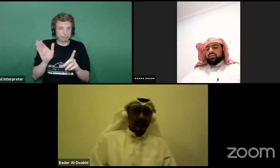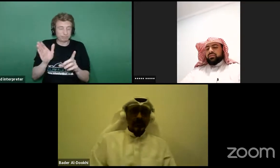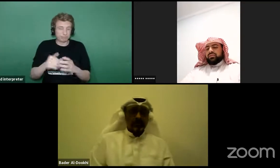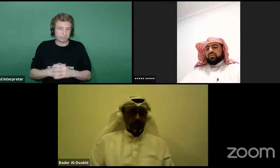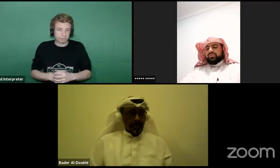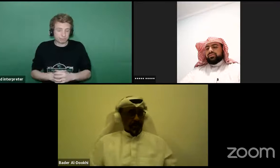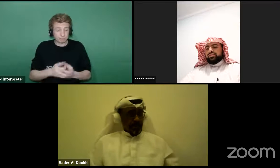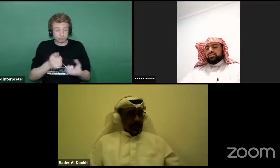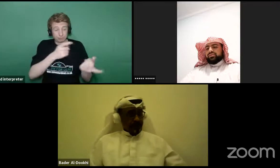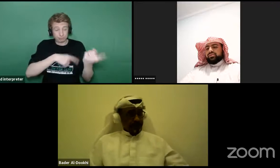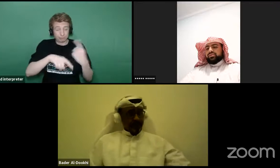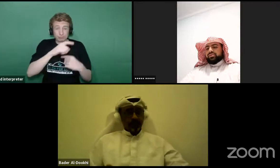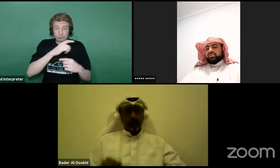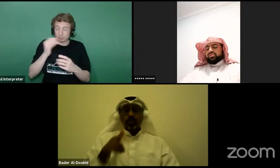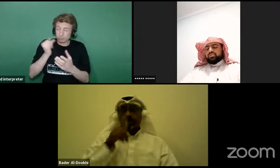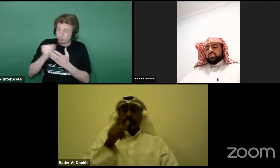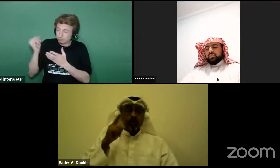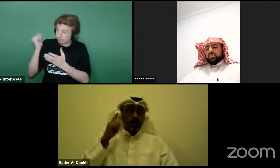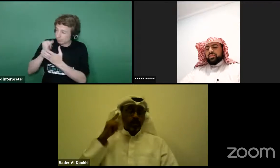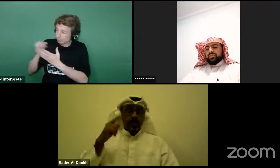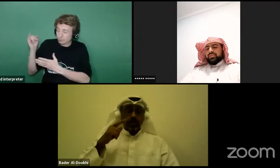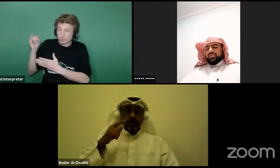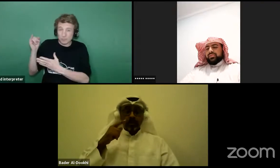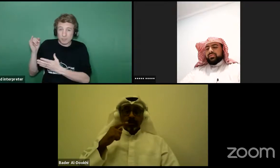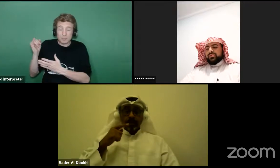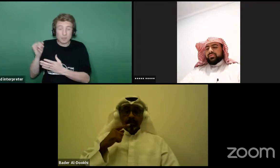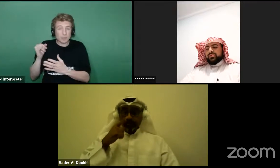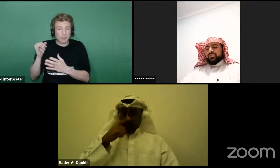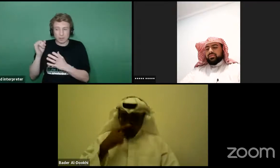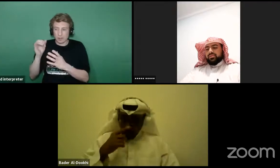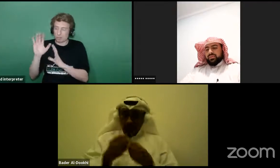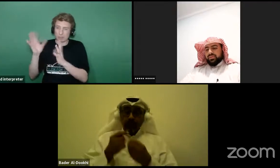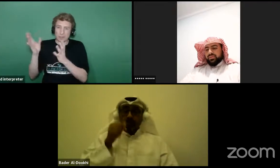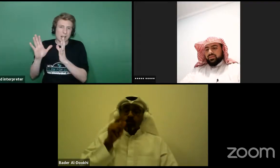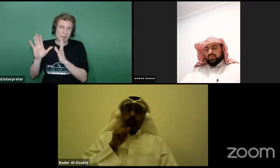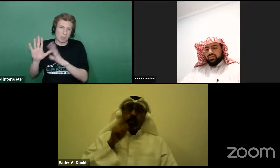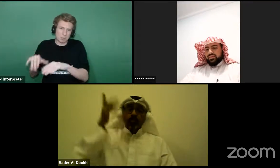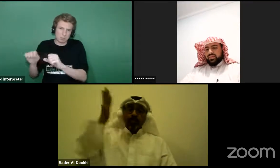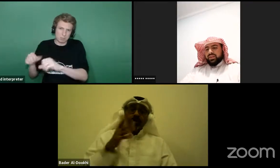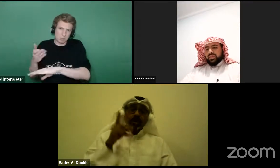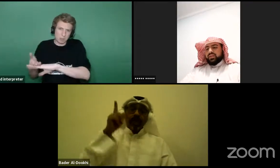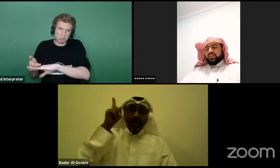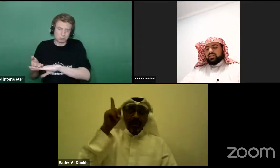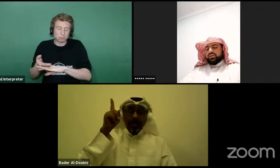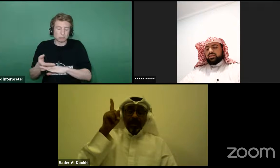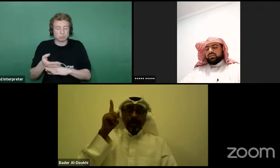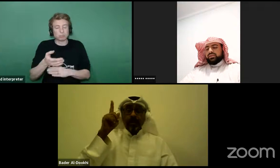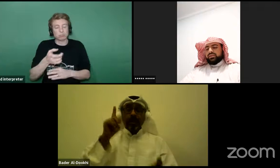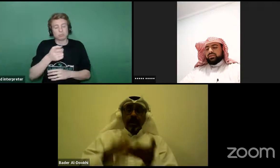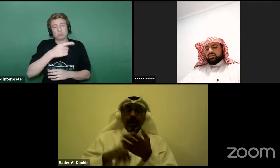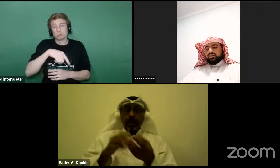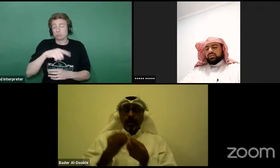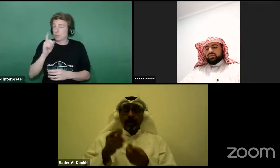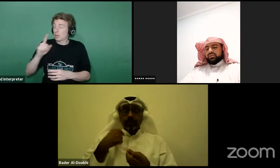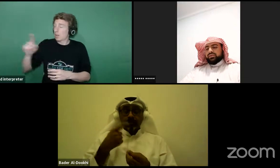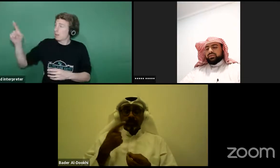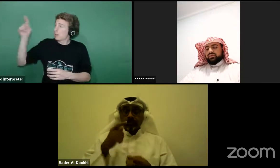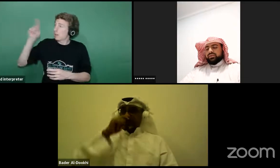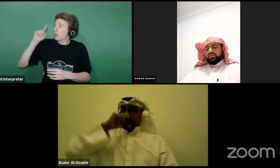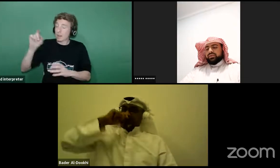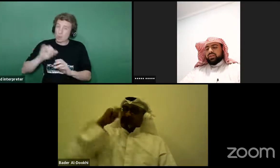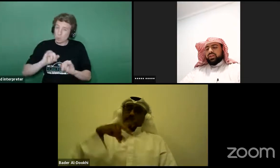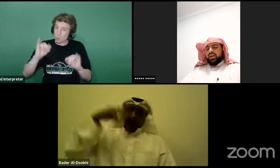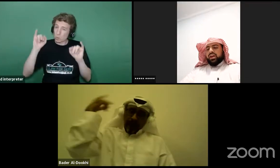and disobeys Allah and His Messenger, peace and blessings be upon him, then verily Allah is severe in